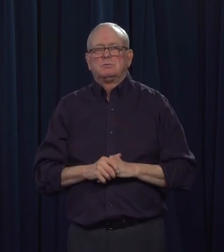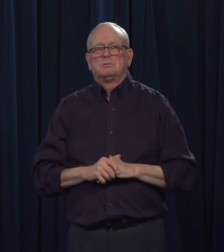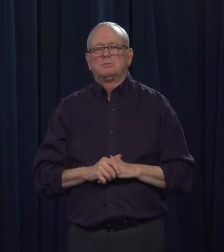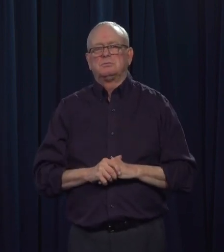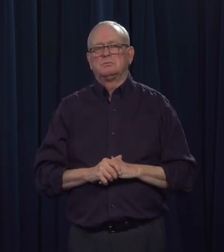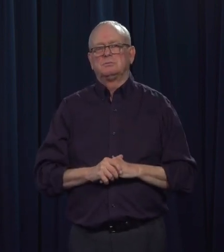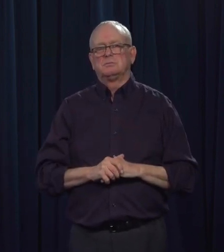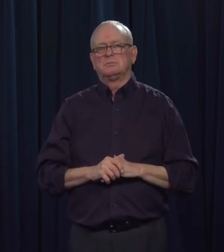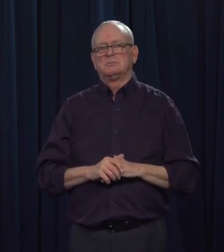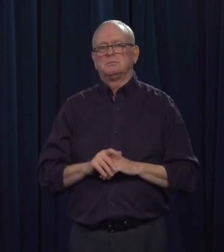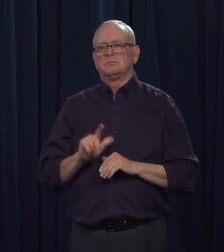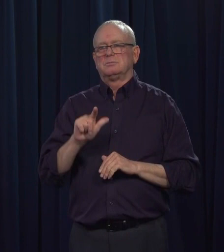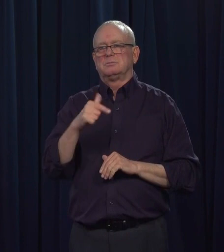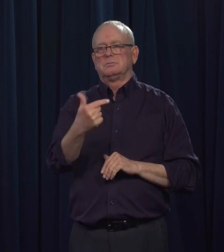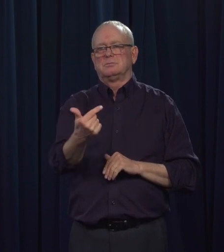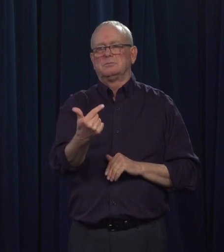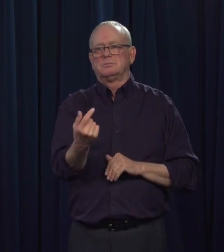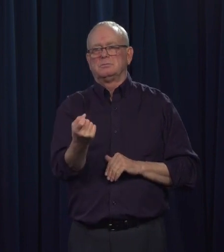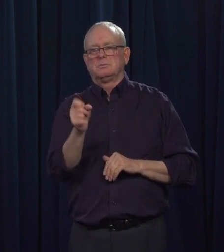floor. Julia? Sorry, 1